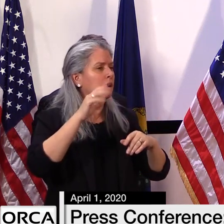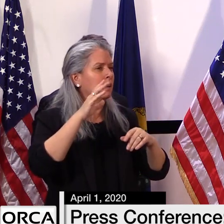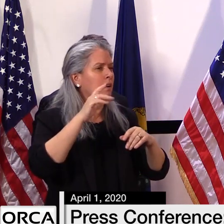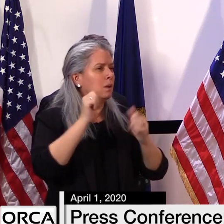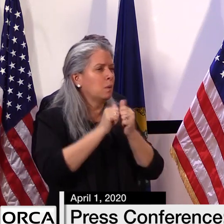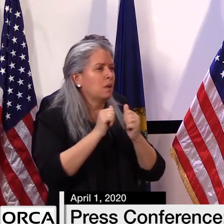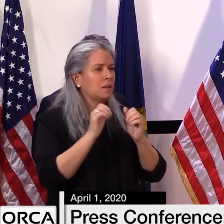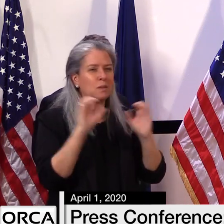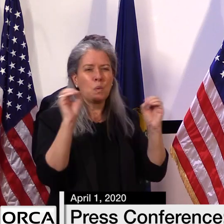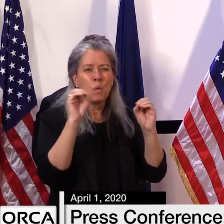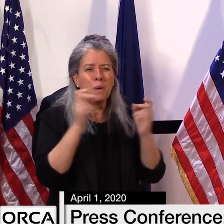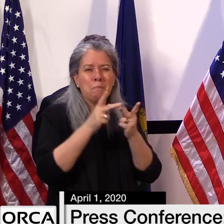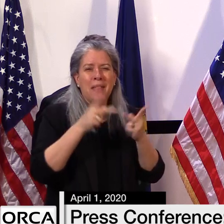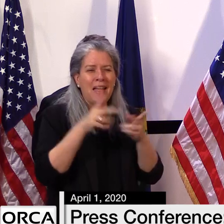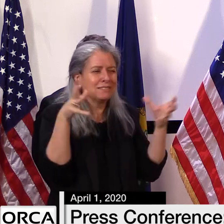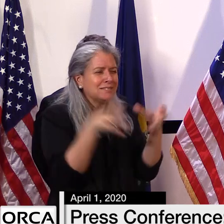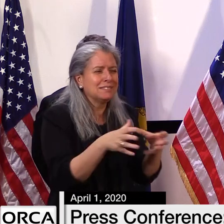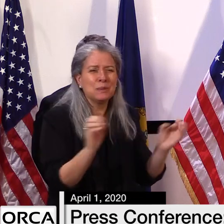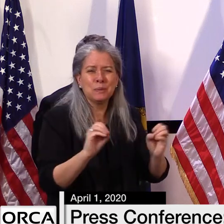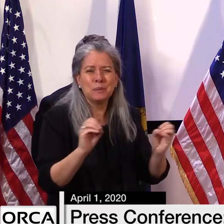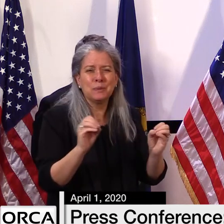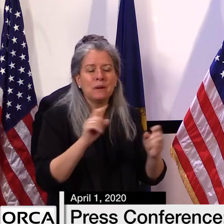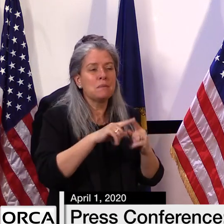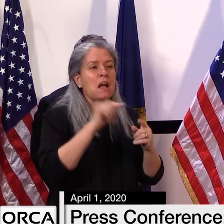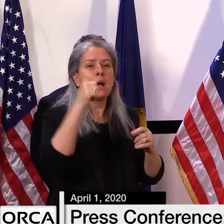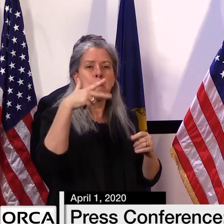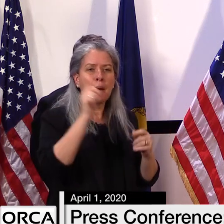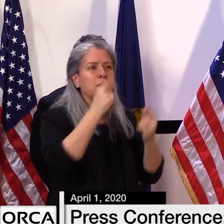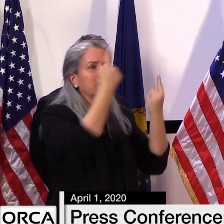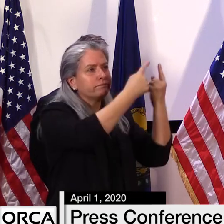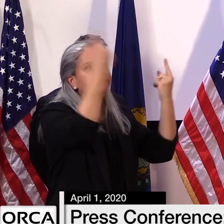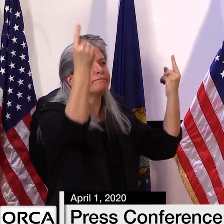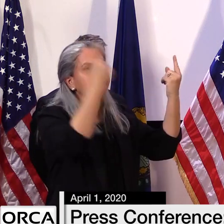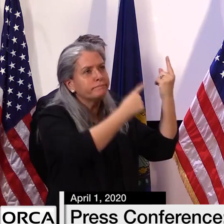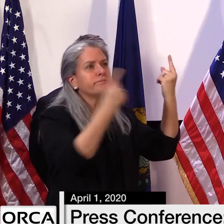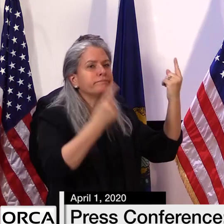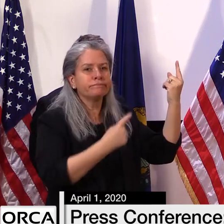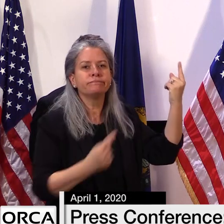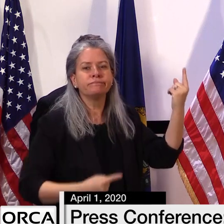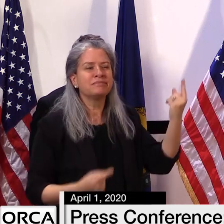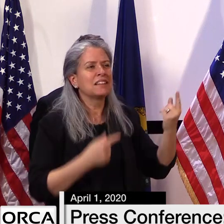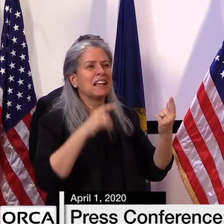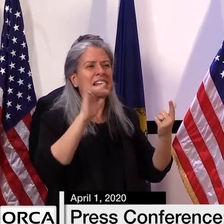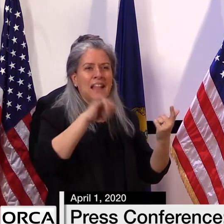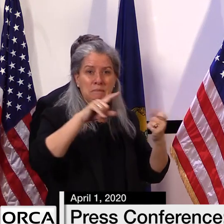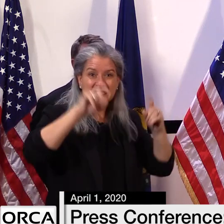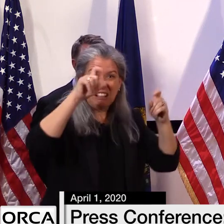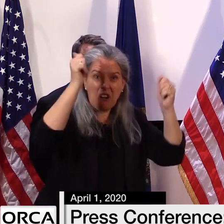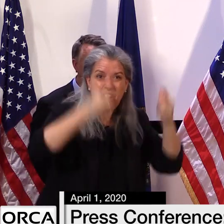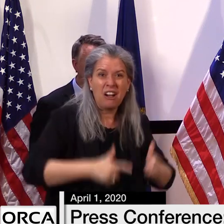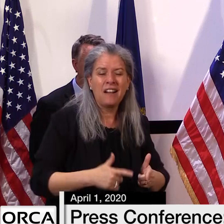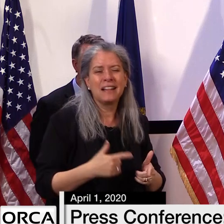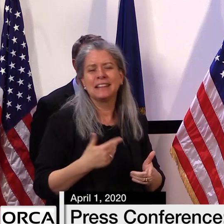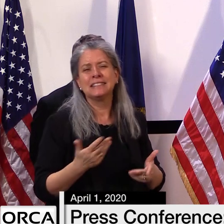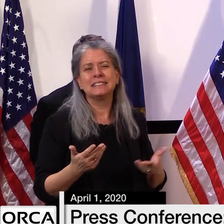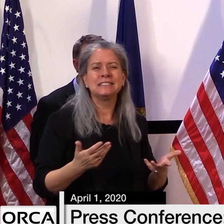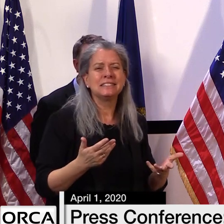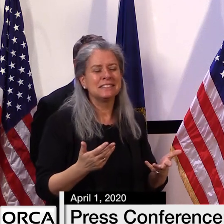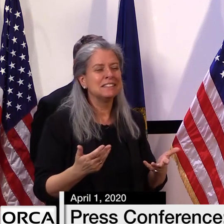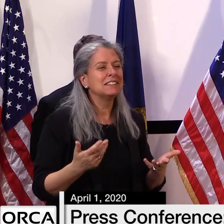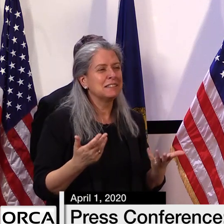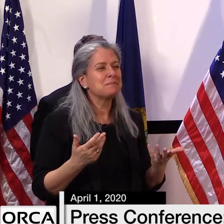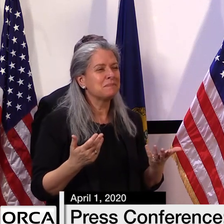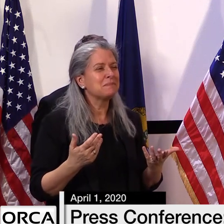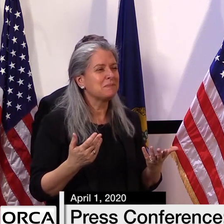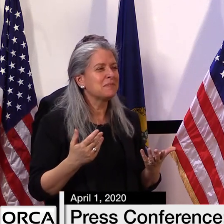no major congregating area, but there are many, many people living in their own apartments on their own floors?